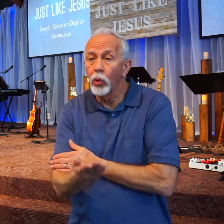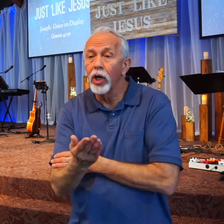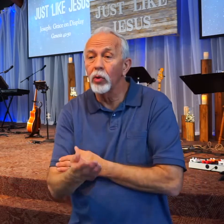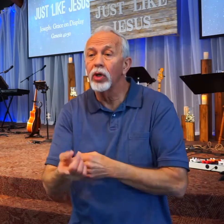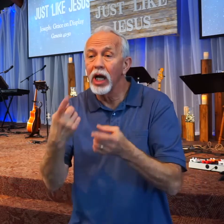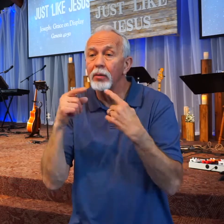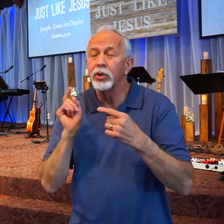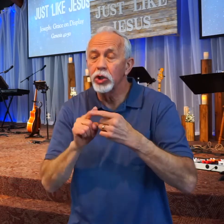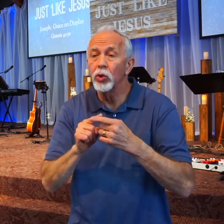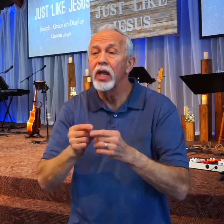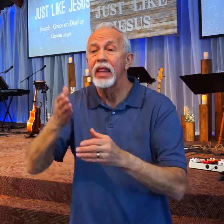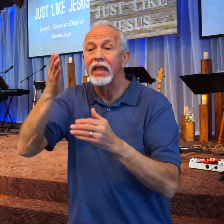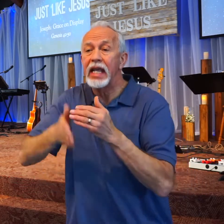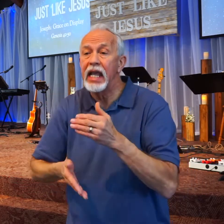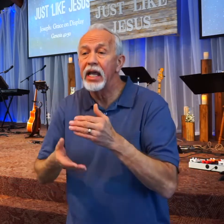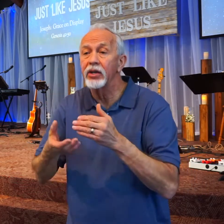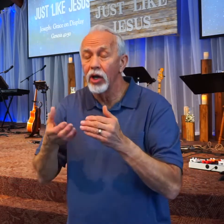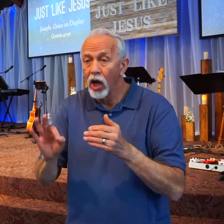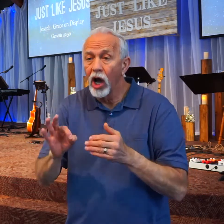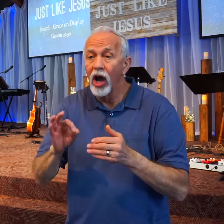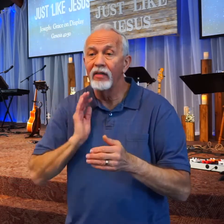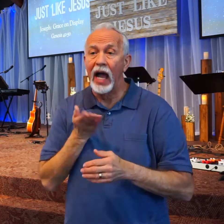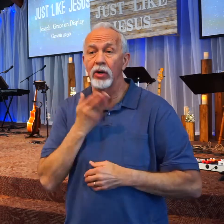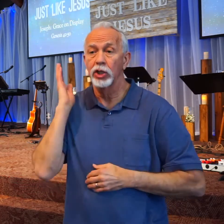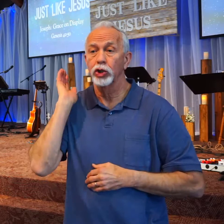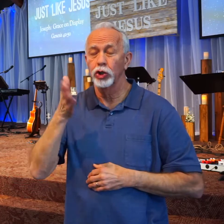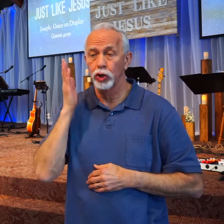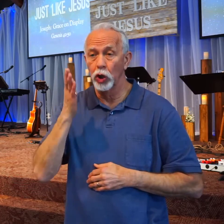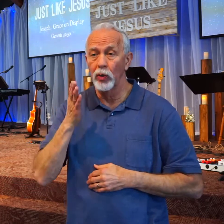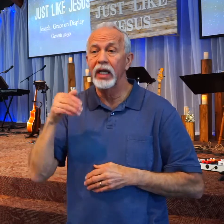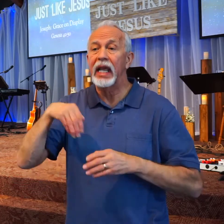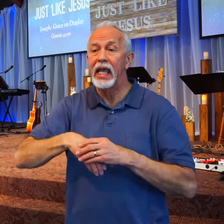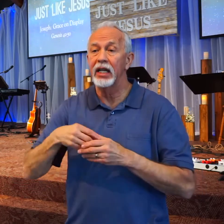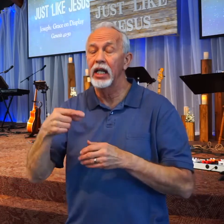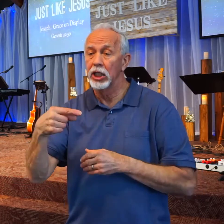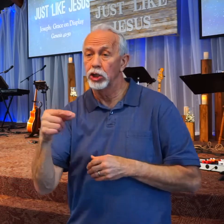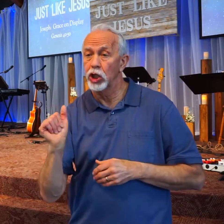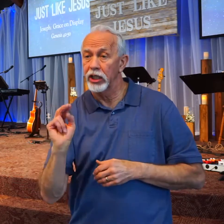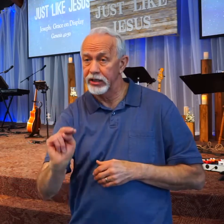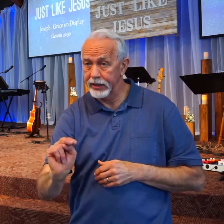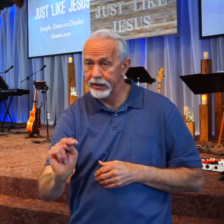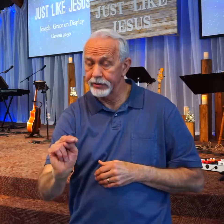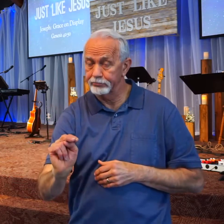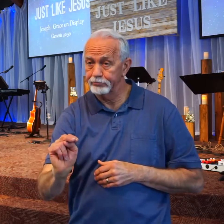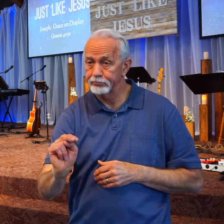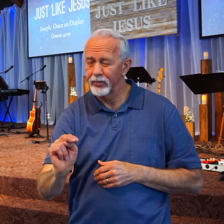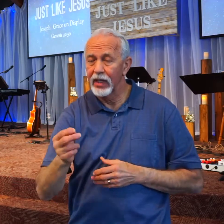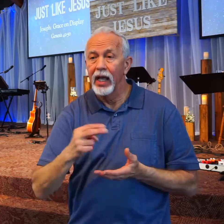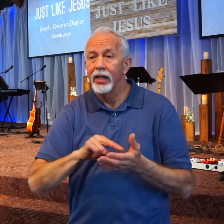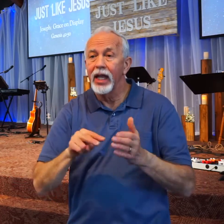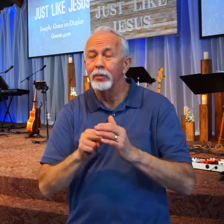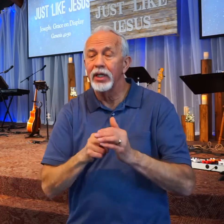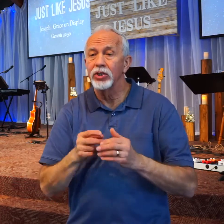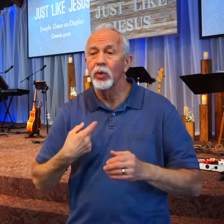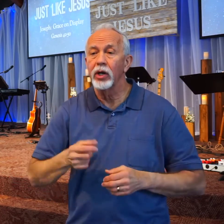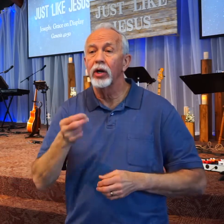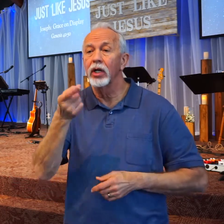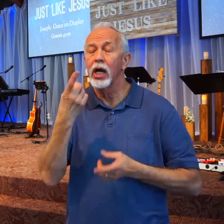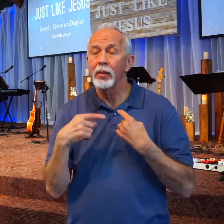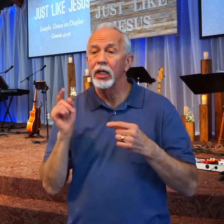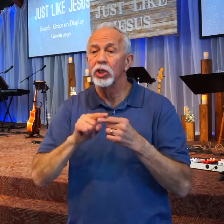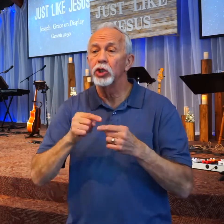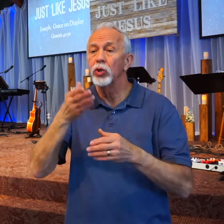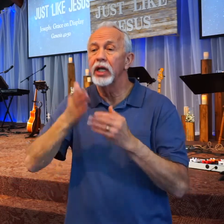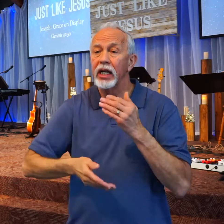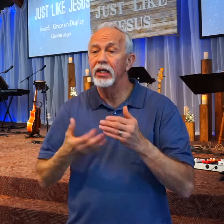coming to the end of our sermon series in the book of Genesis, then that means that we are coming to the end